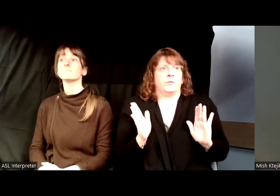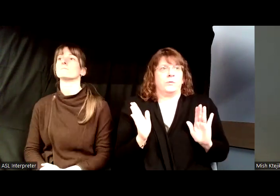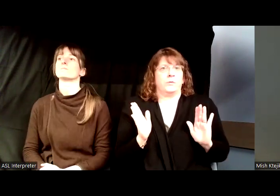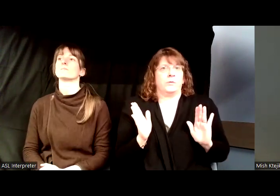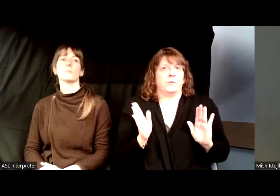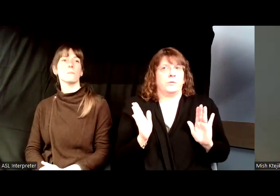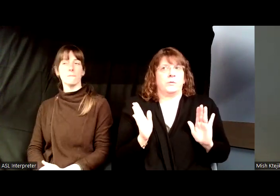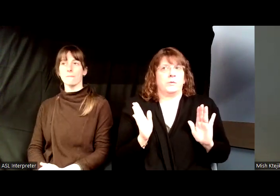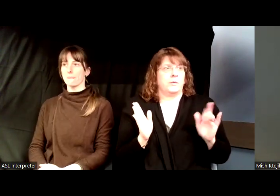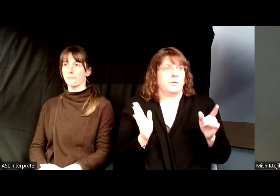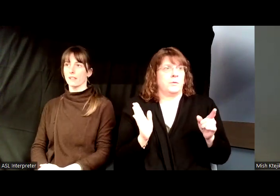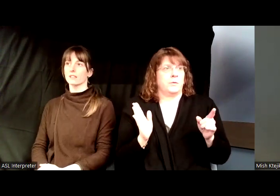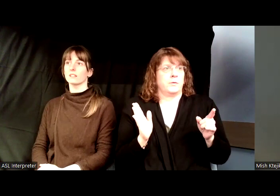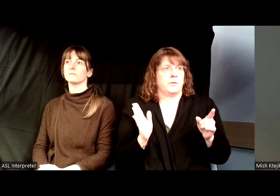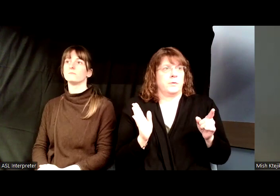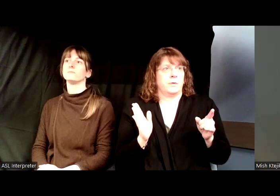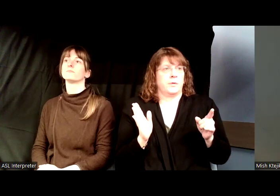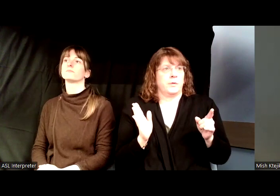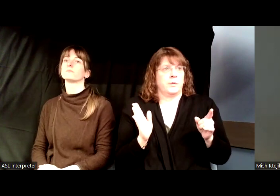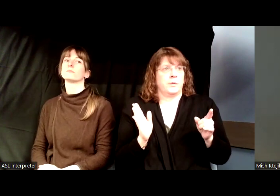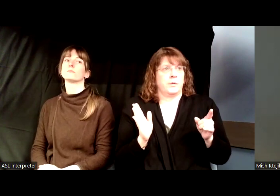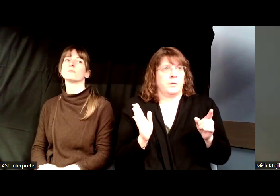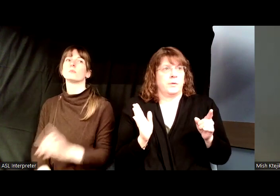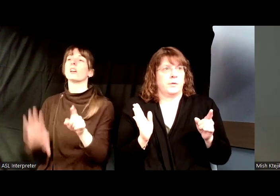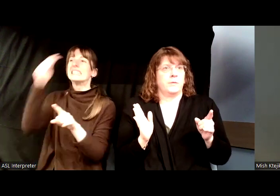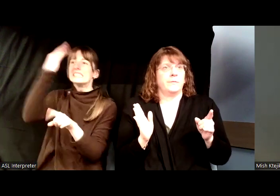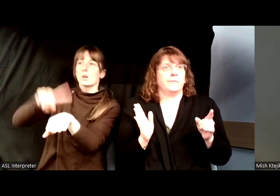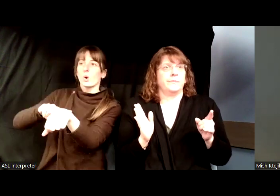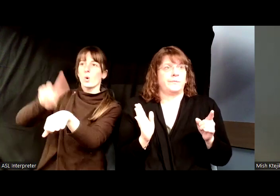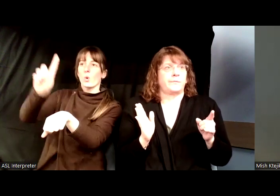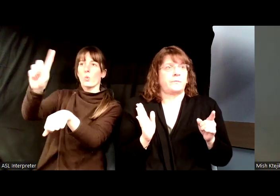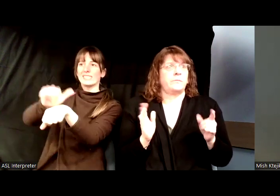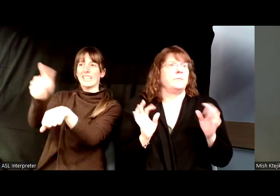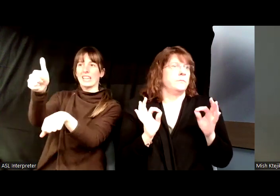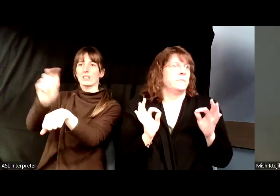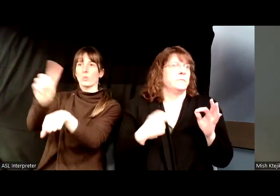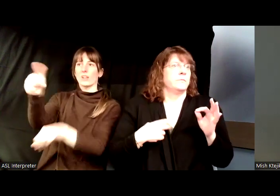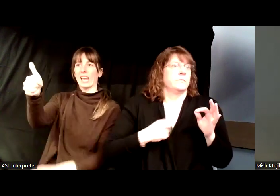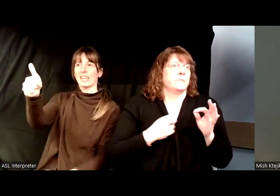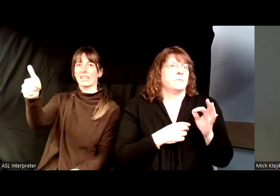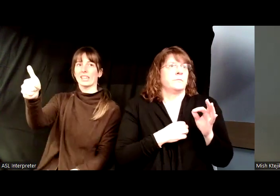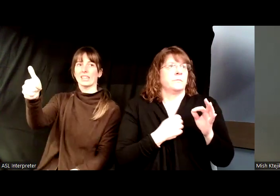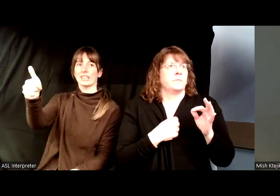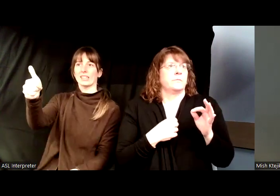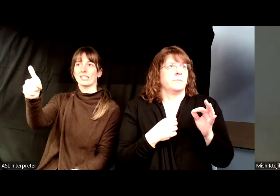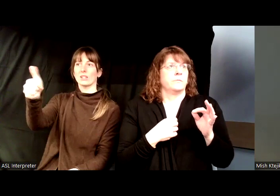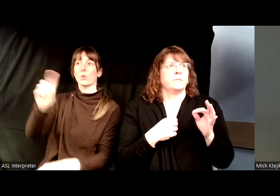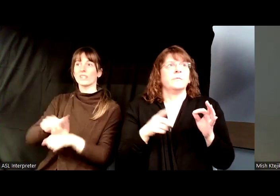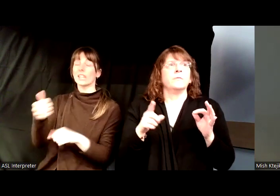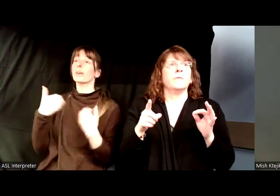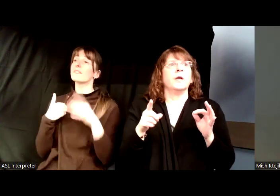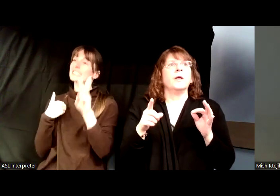Tammy, I don't know who's going. Tammy? Just a quick, it's 1:10. And we have 6 license titles, but we haven't